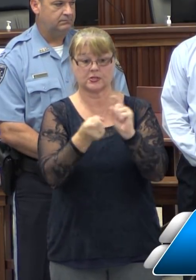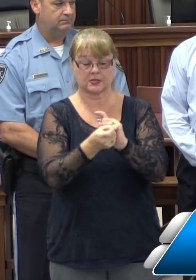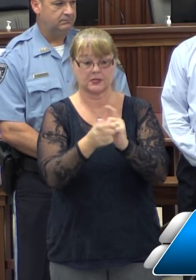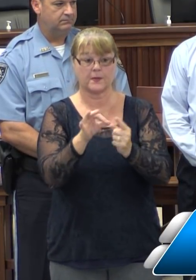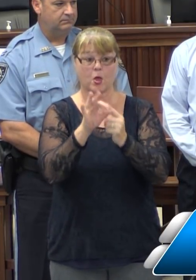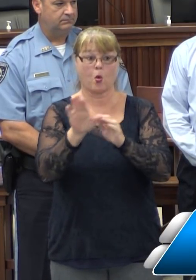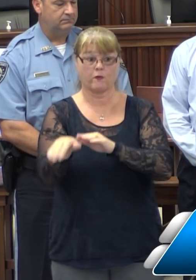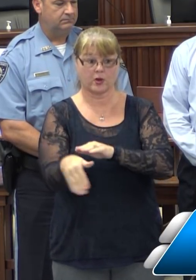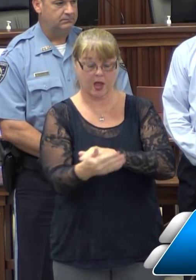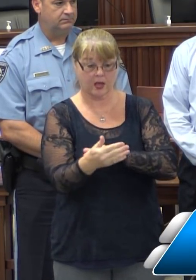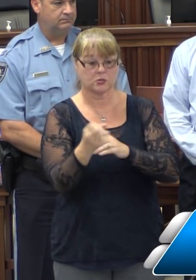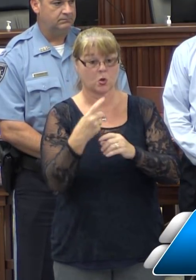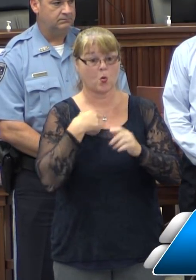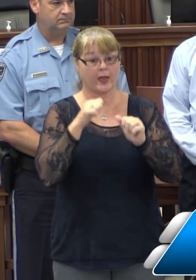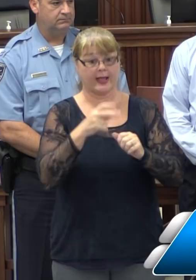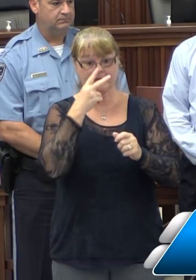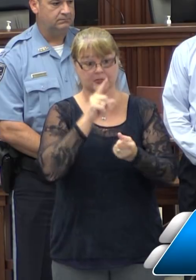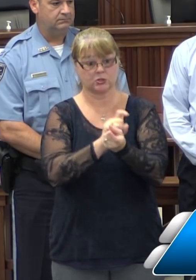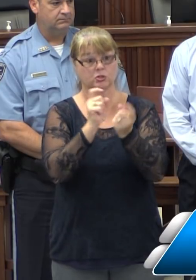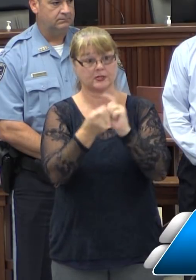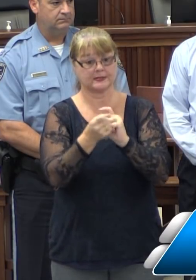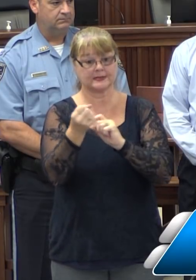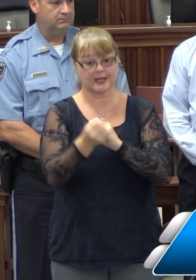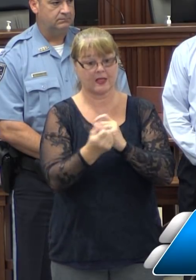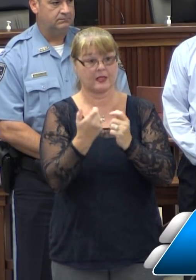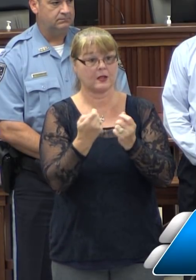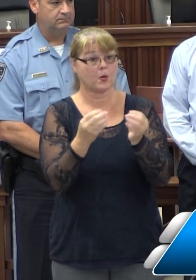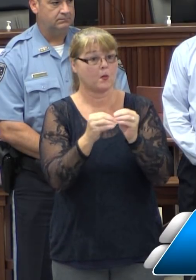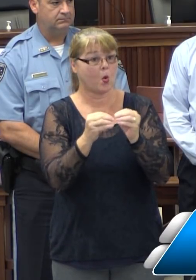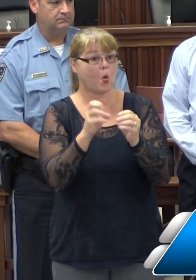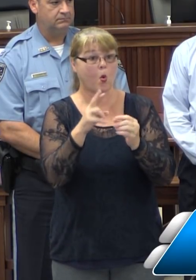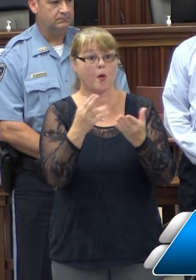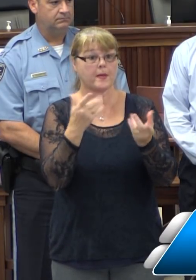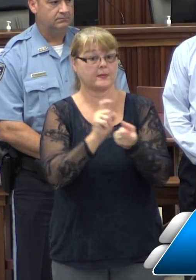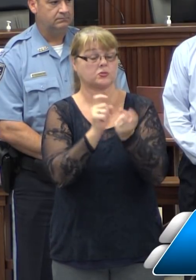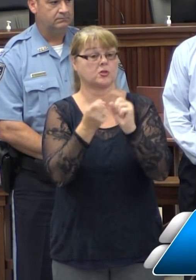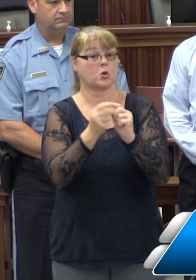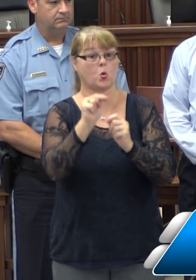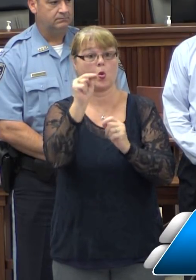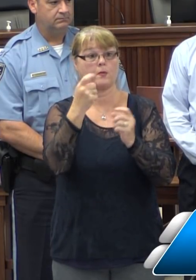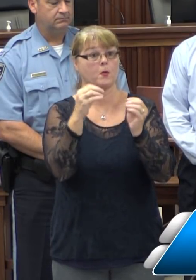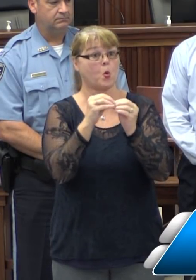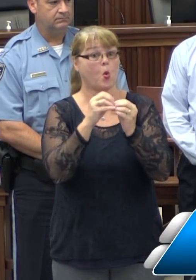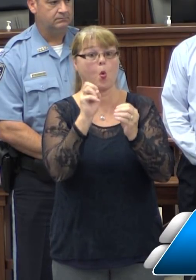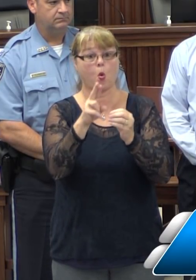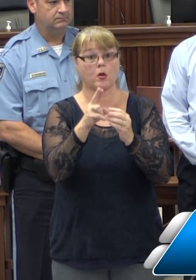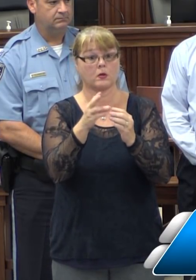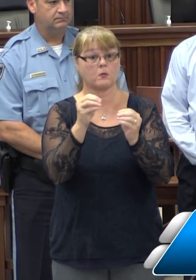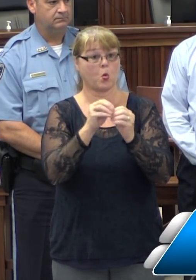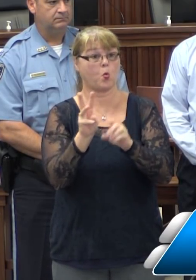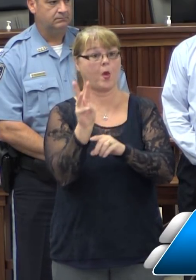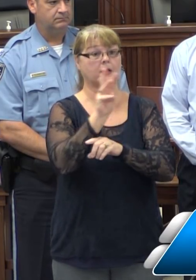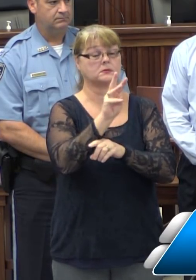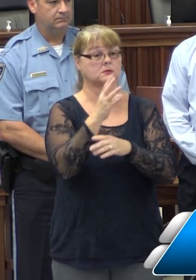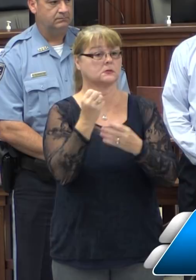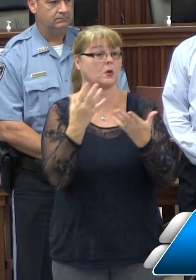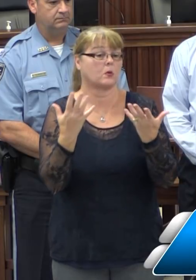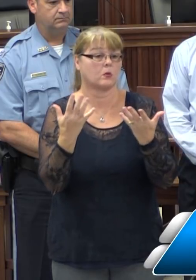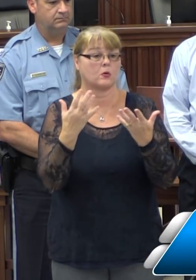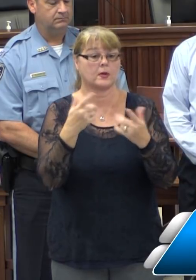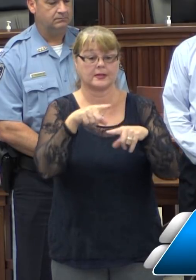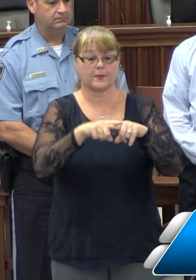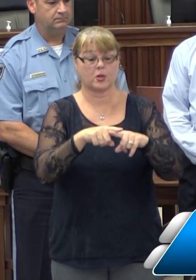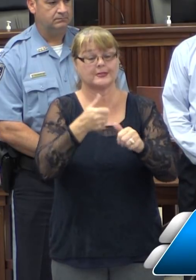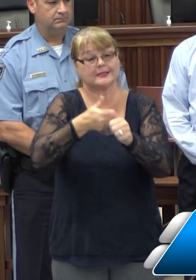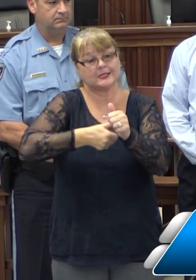overnight. So we could see that shift south a little bit more. We could see it shift north, we could see it shift further west. So it all depends on